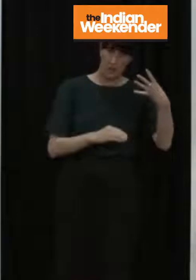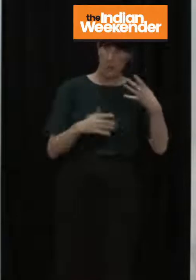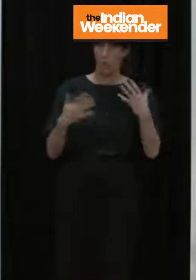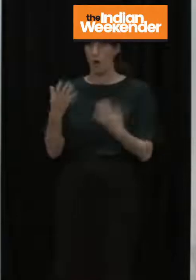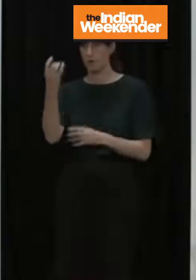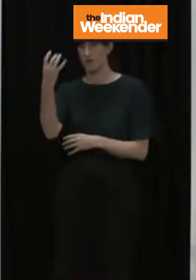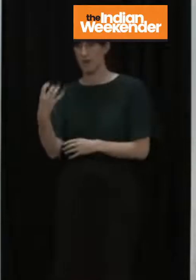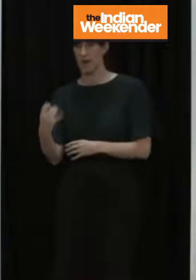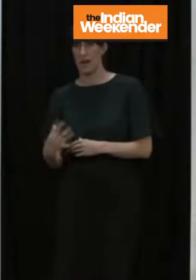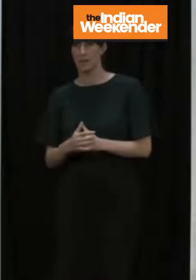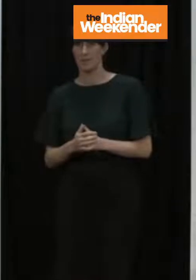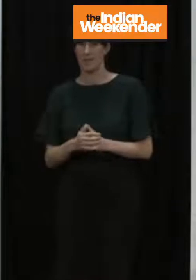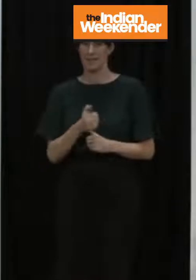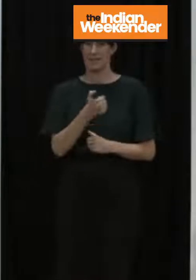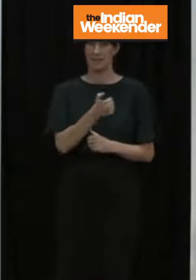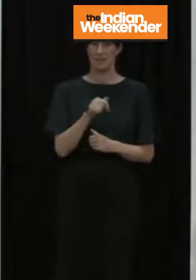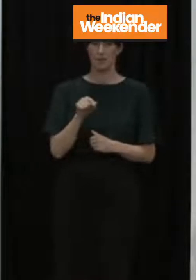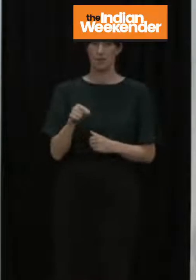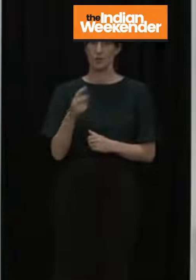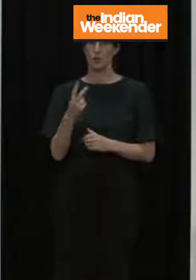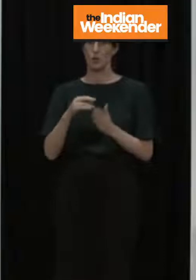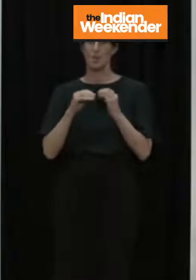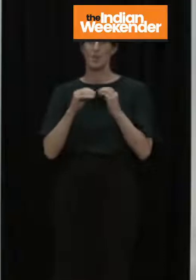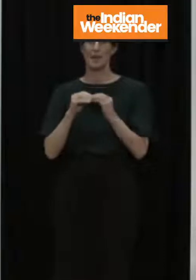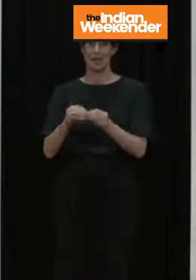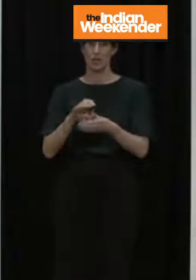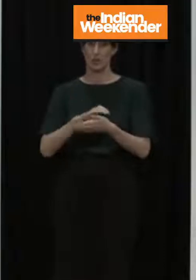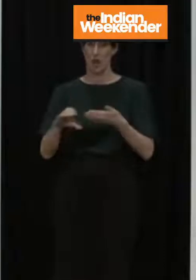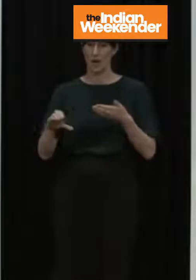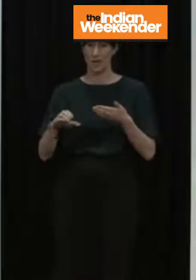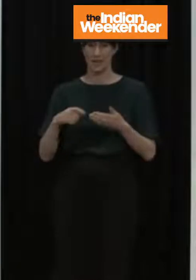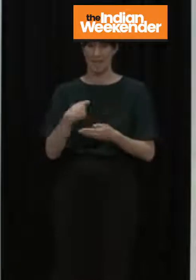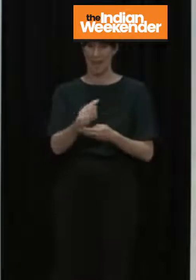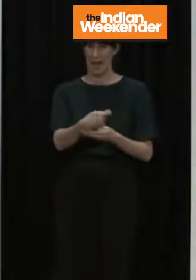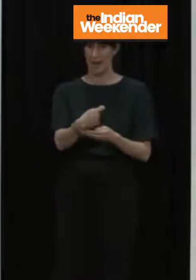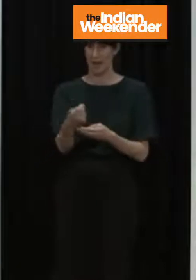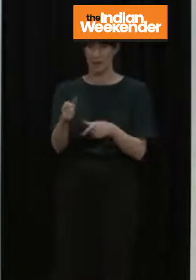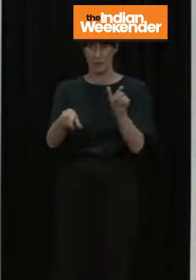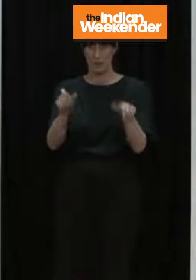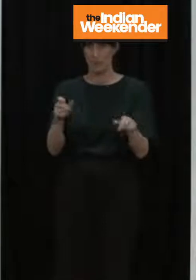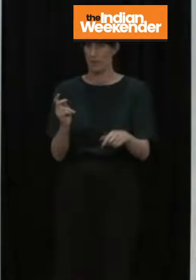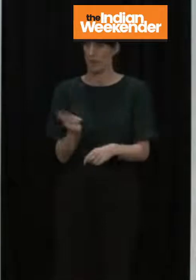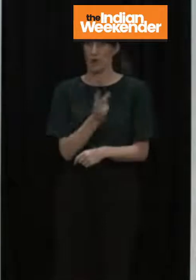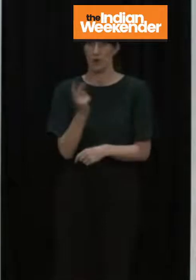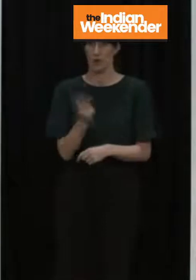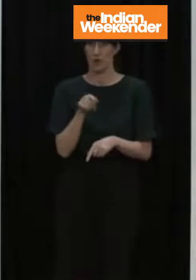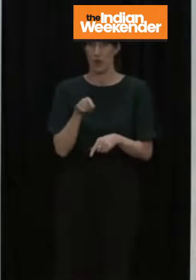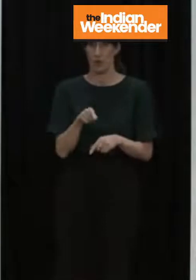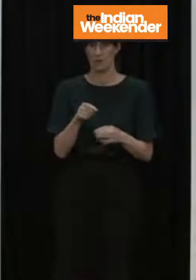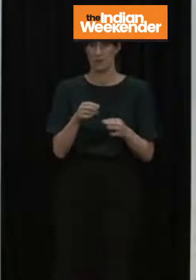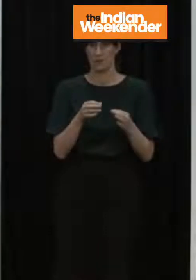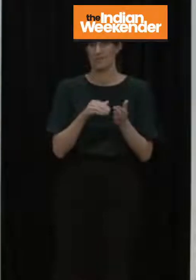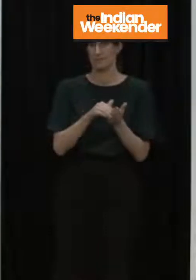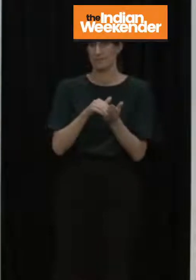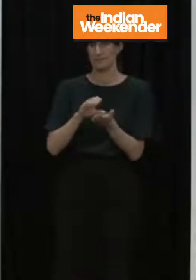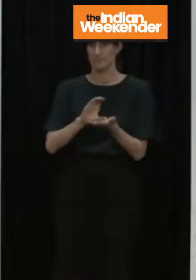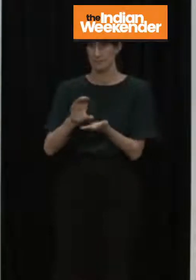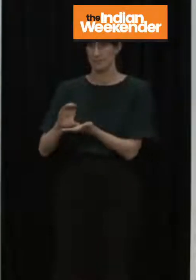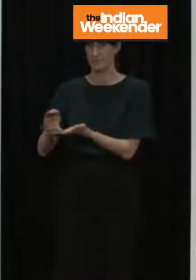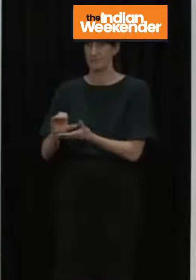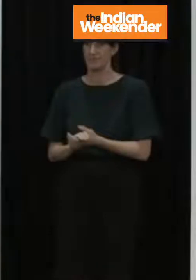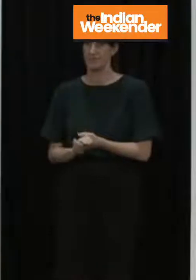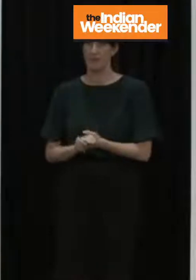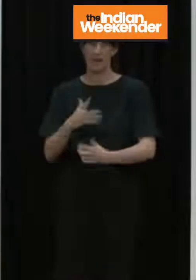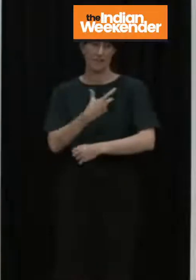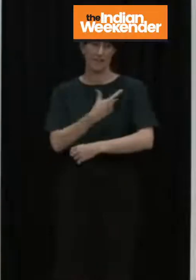$6.2 billion across both the wage subsidy and Resurgence Support Payment schemes. I also want to give you a brief update on vaccine progress.